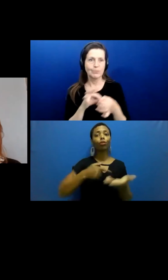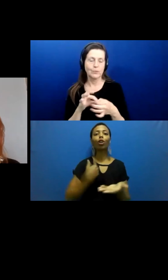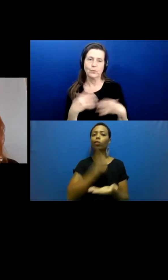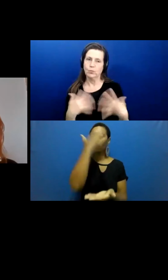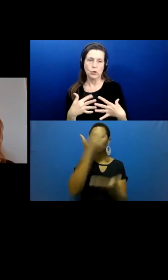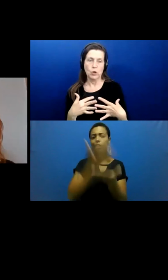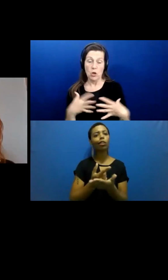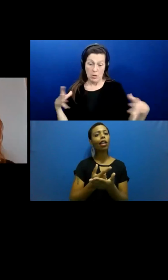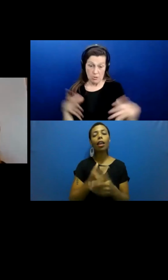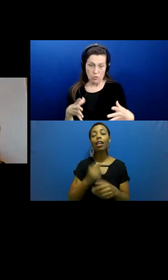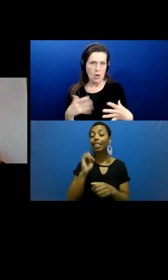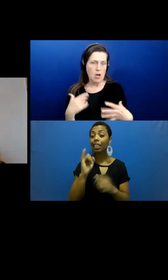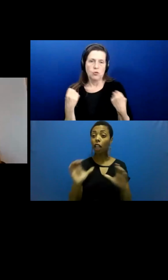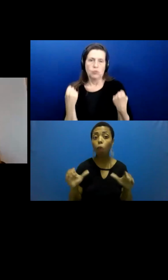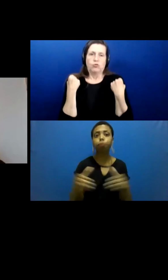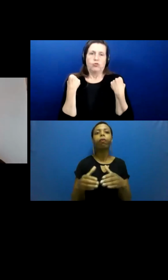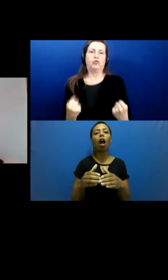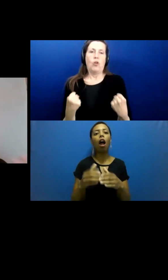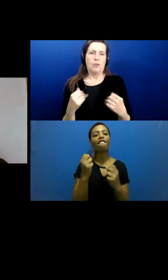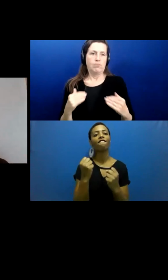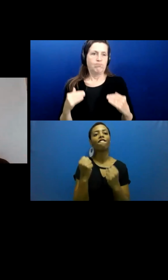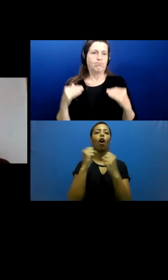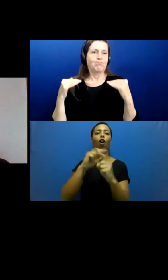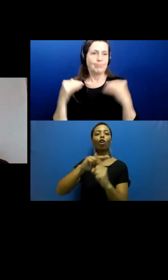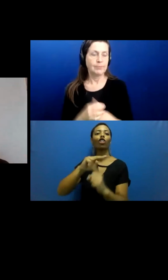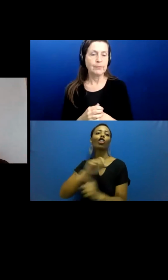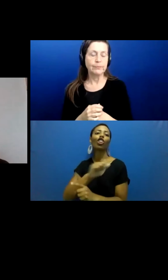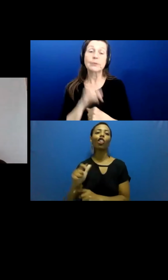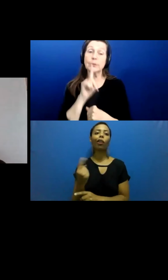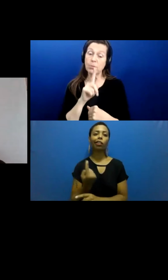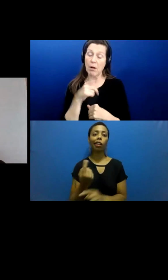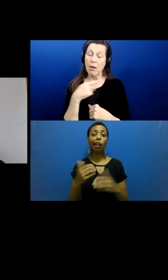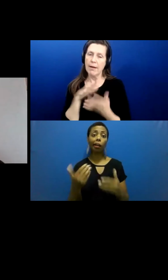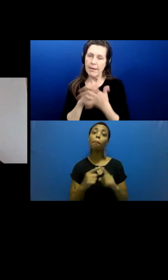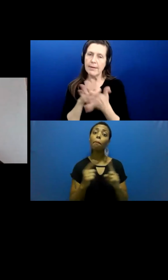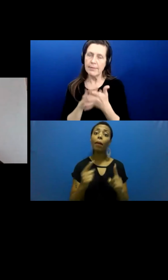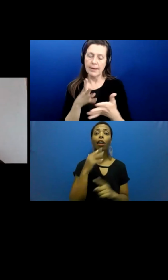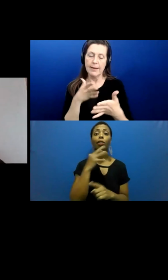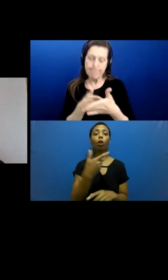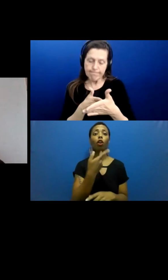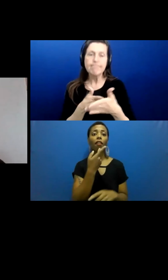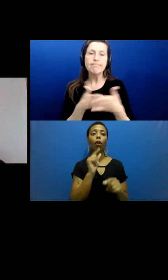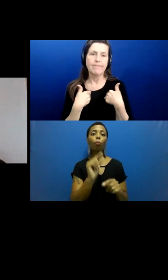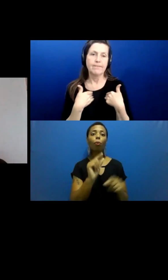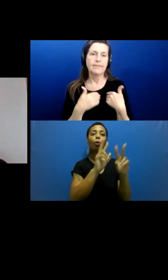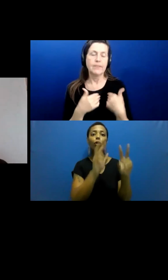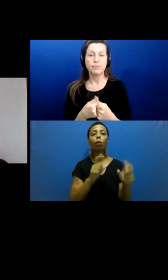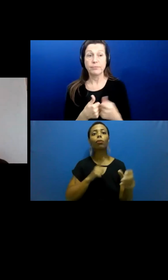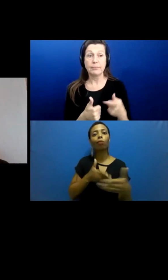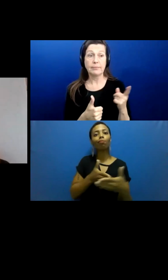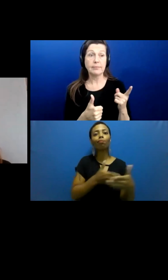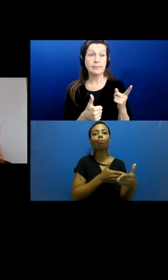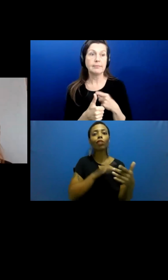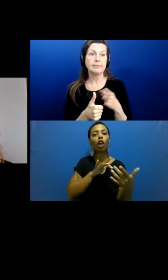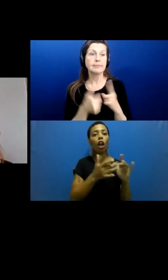together. However, I am going to touch a little bit on some of the barriers to networking and collaboration. And the first bullet